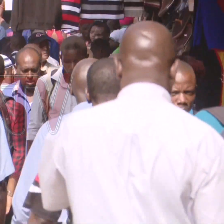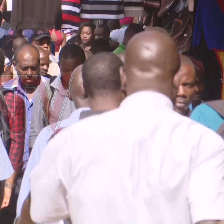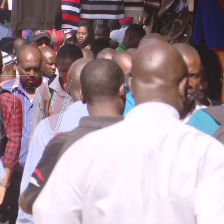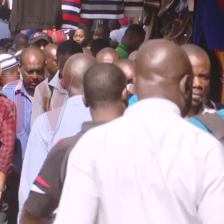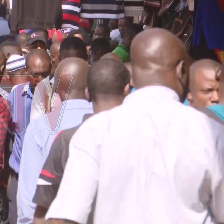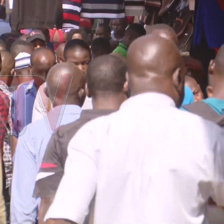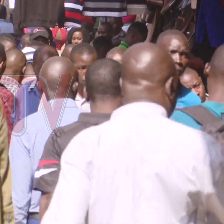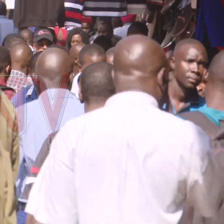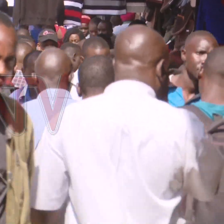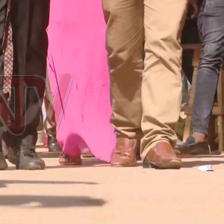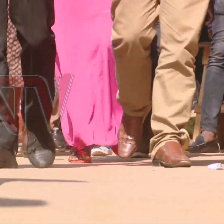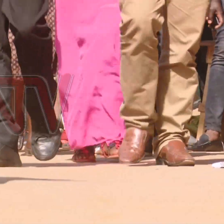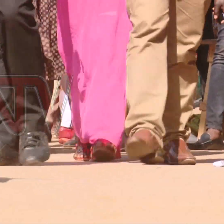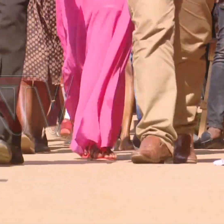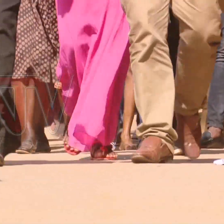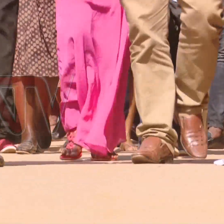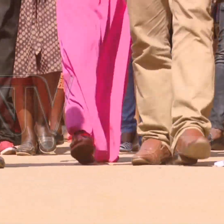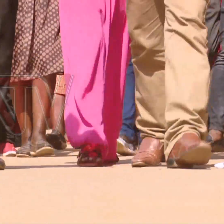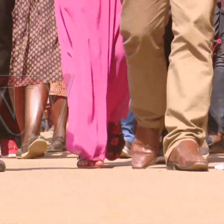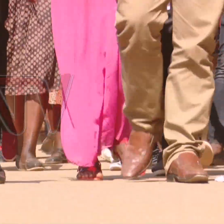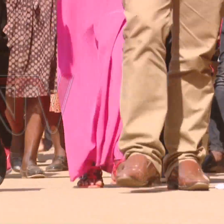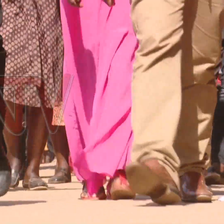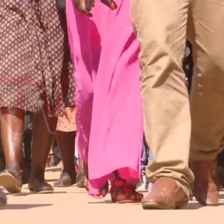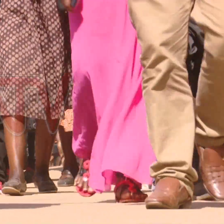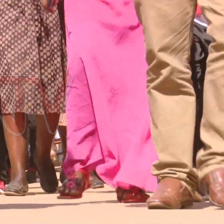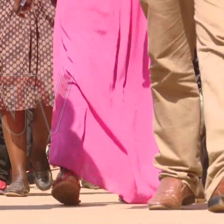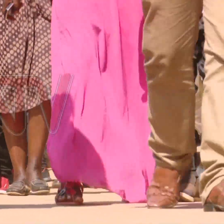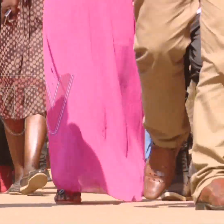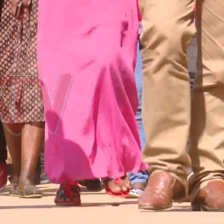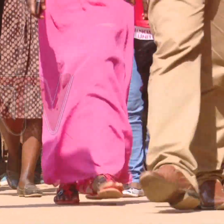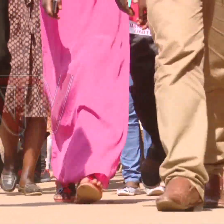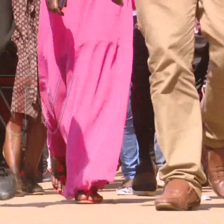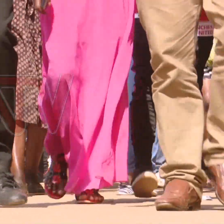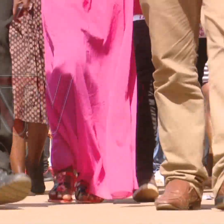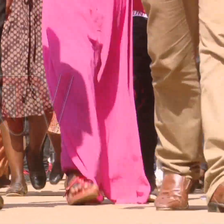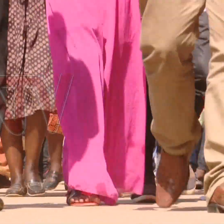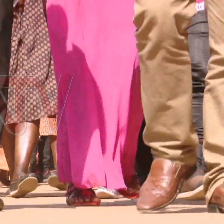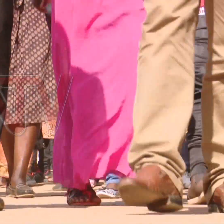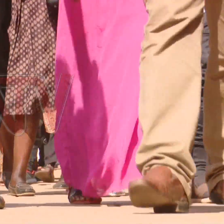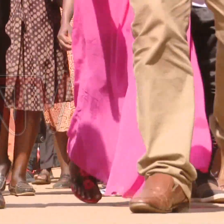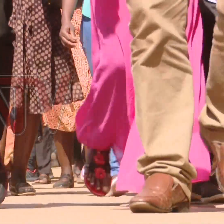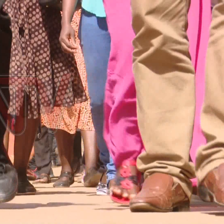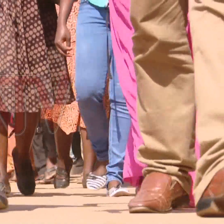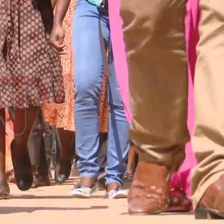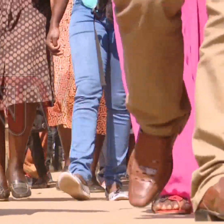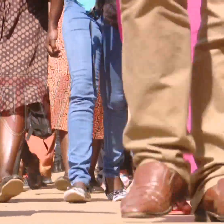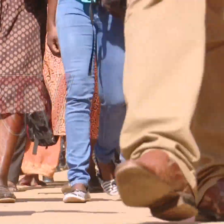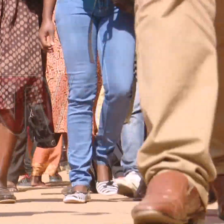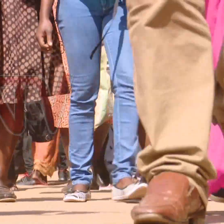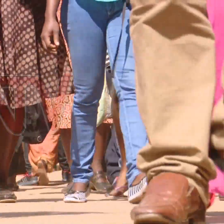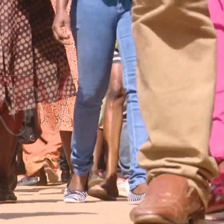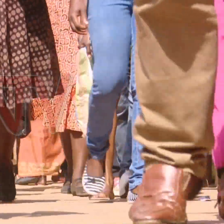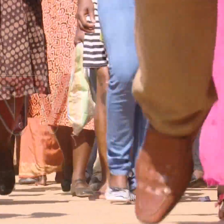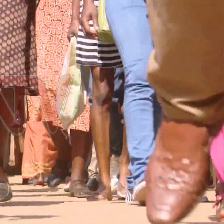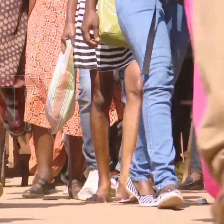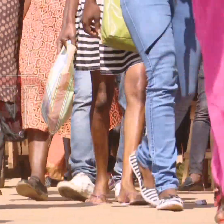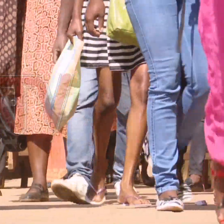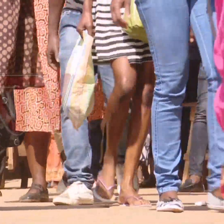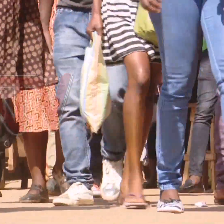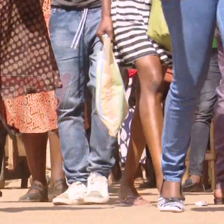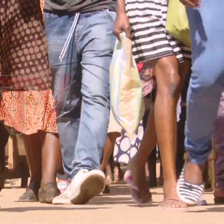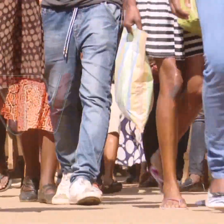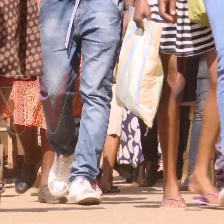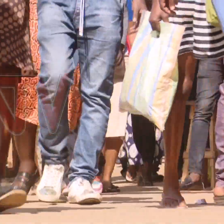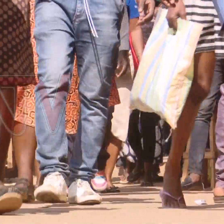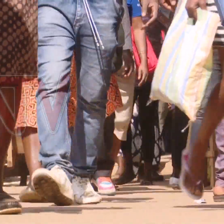raise awareness of the challenges of living with a hearing loss, but also an opportunity to show that one can live a